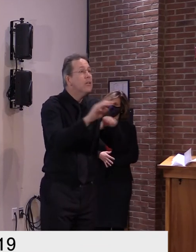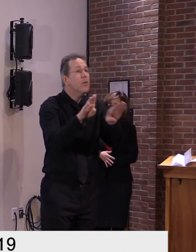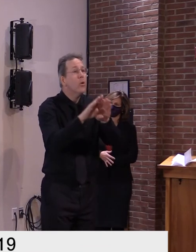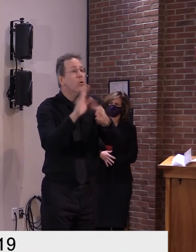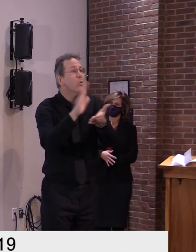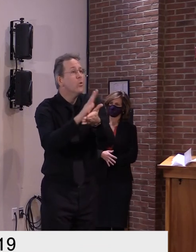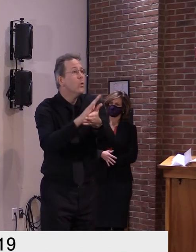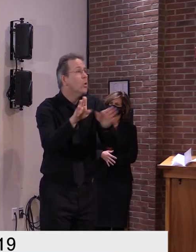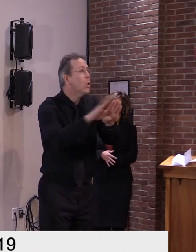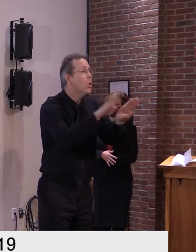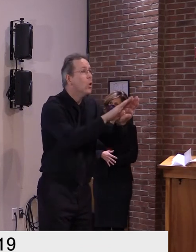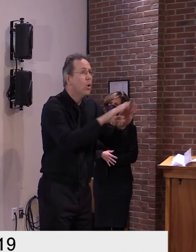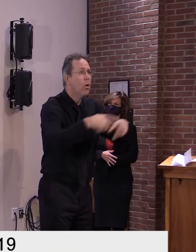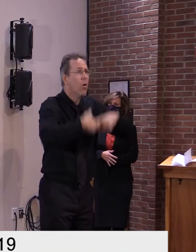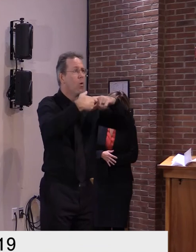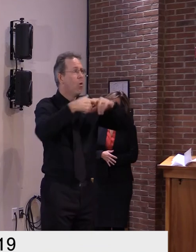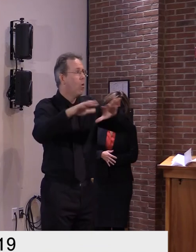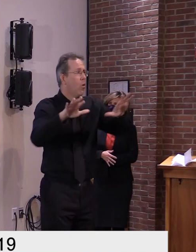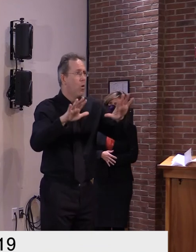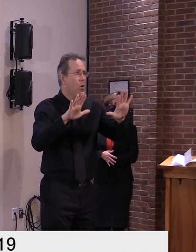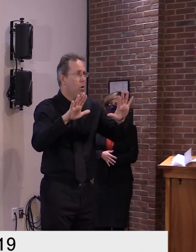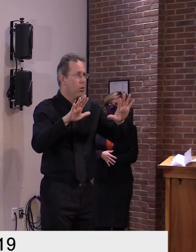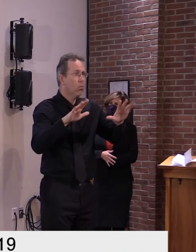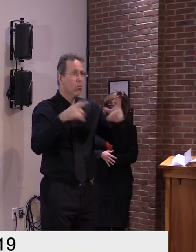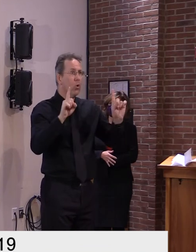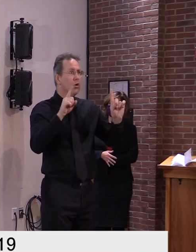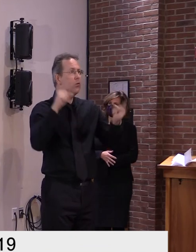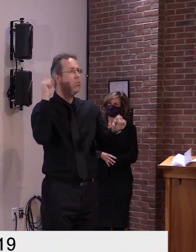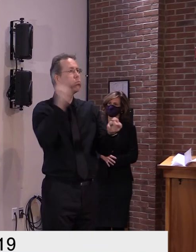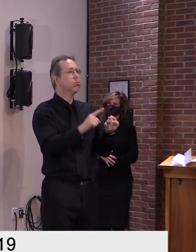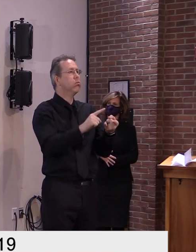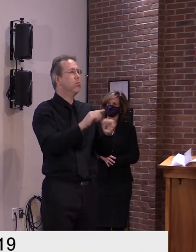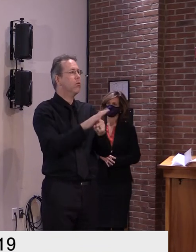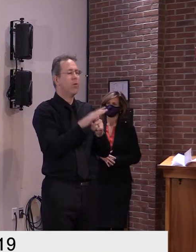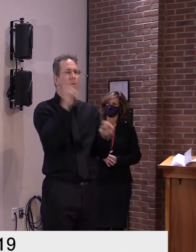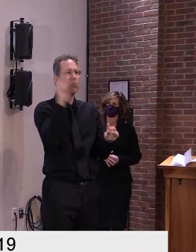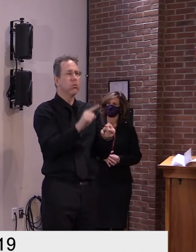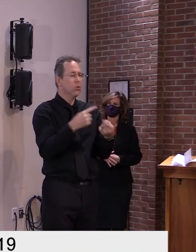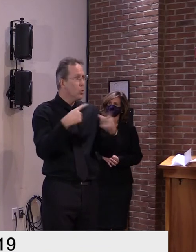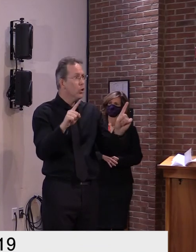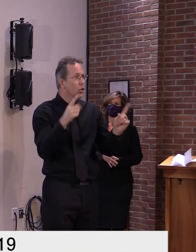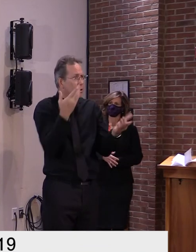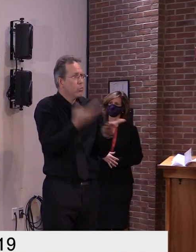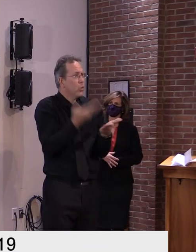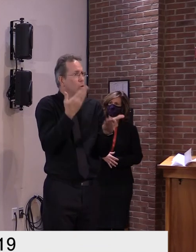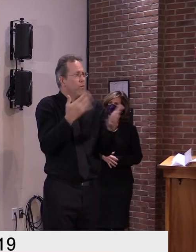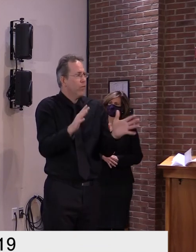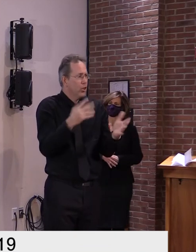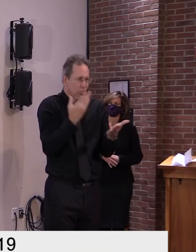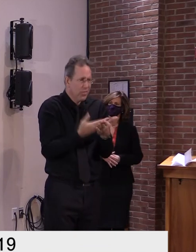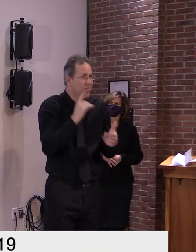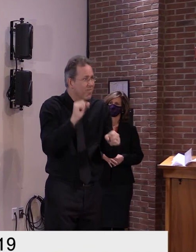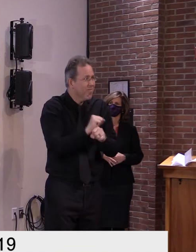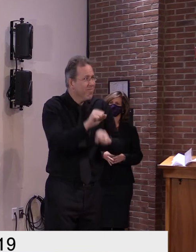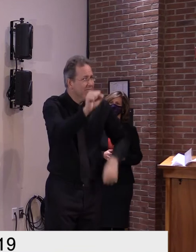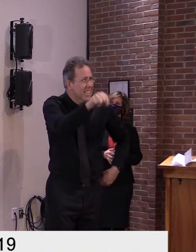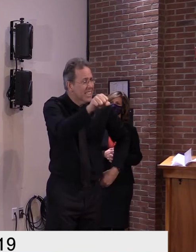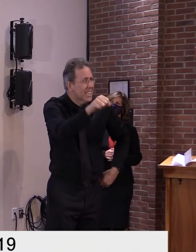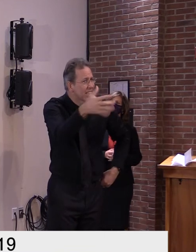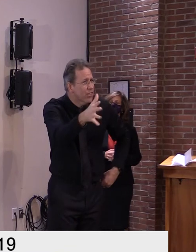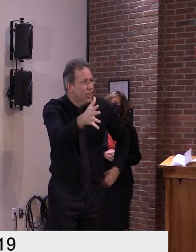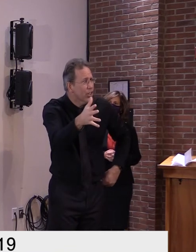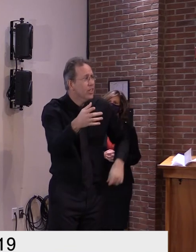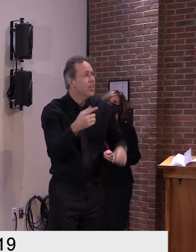an upsurge. All the lockdowns worked, strict as they were, but it wasn't a